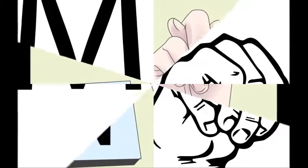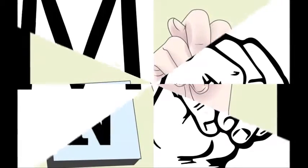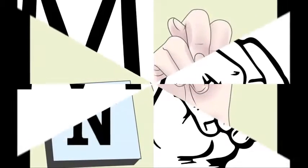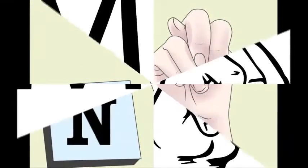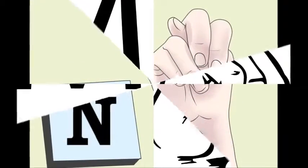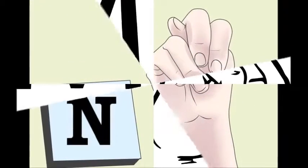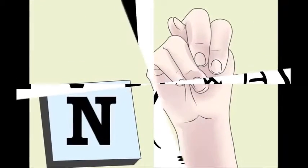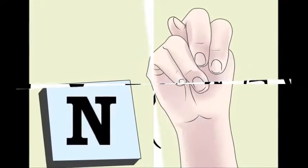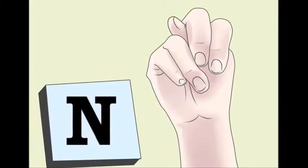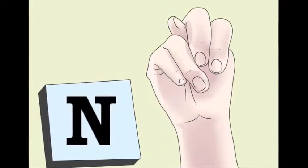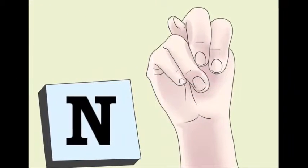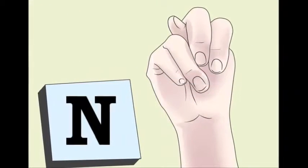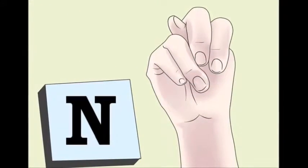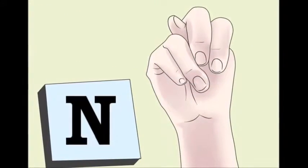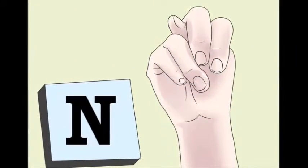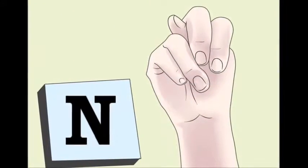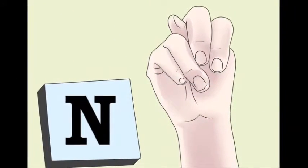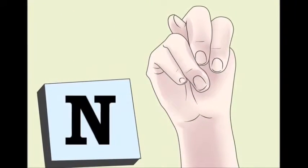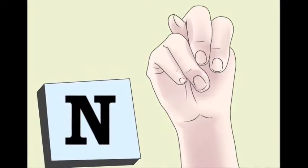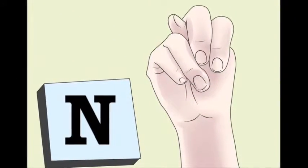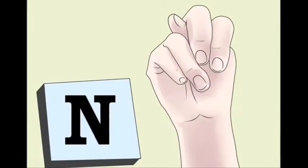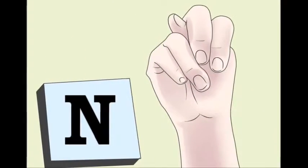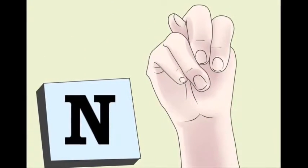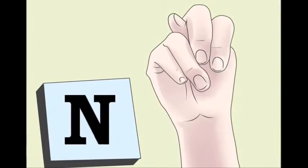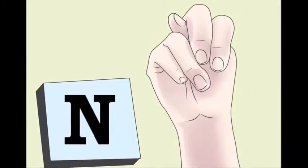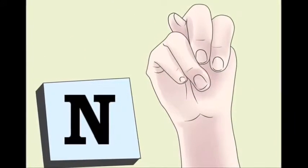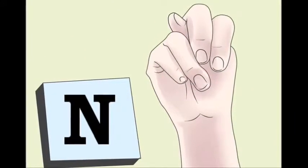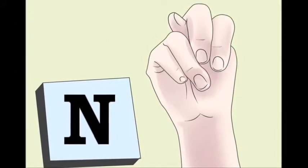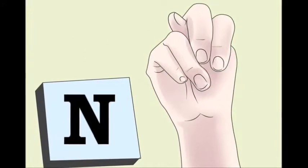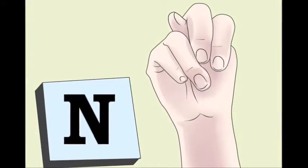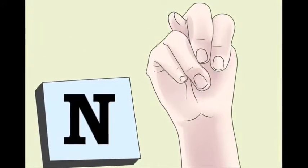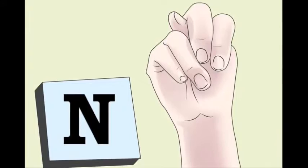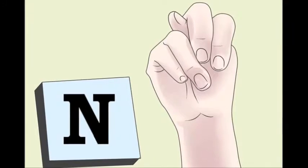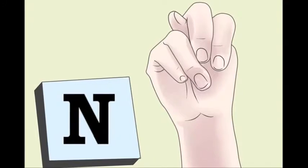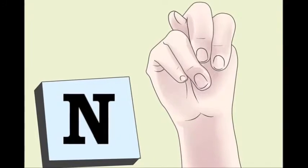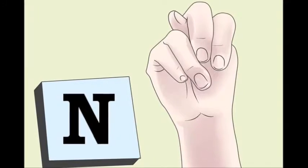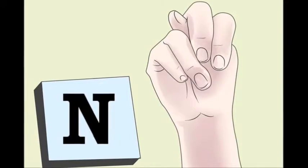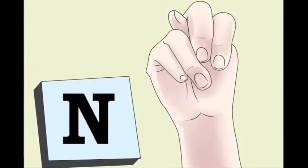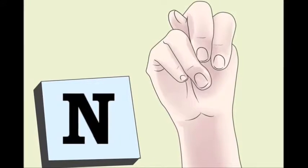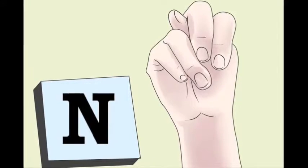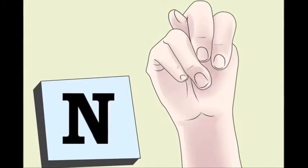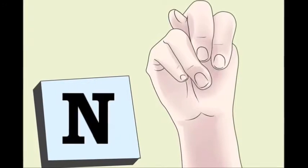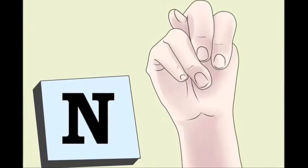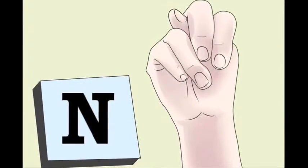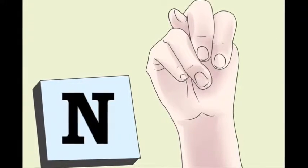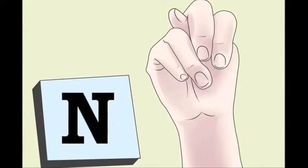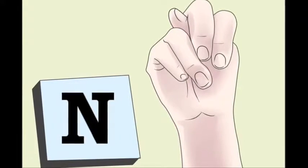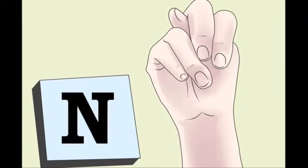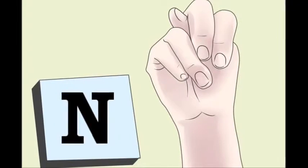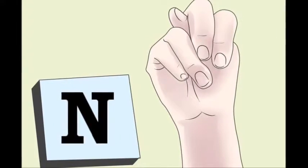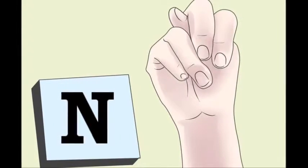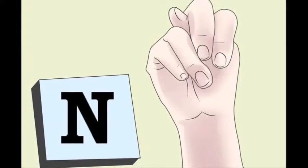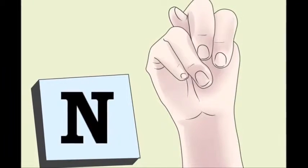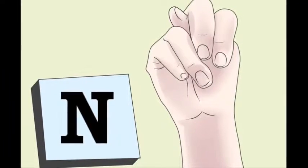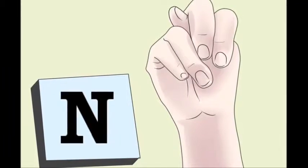O. Mac en haut with your finger. P. Mac à dos noir pointing cabu with your tombe on your middle